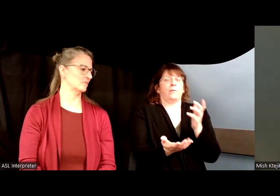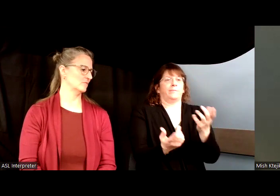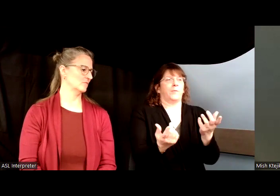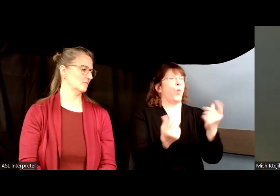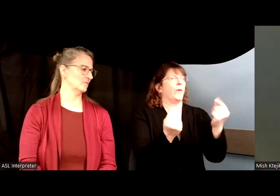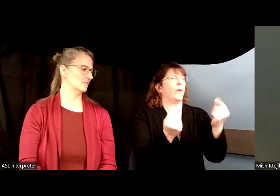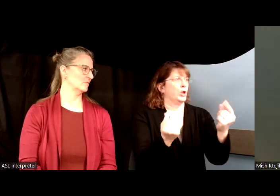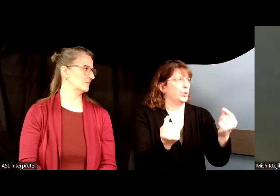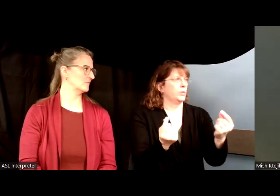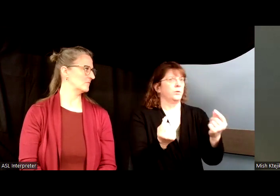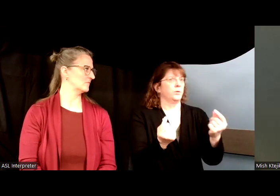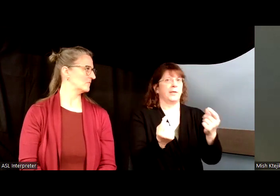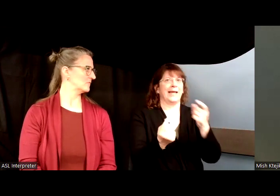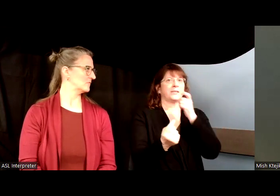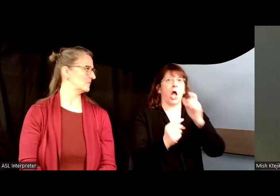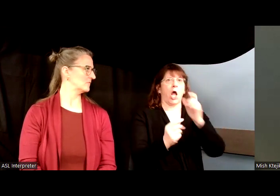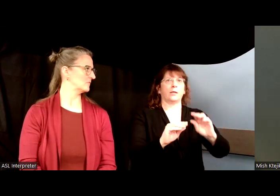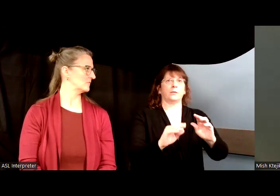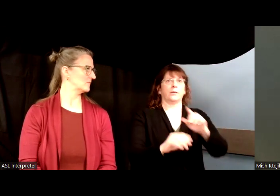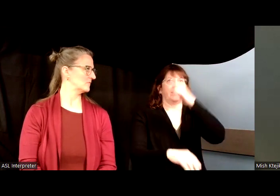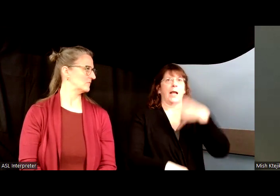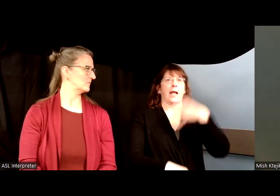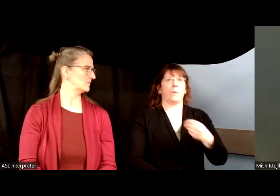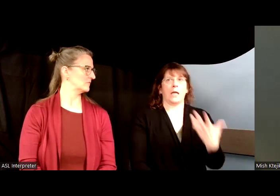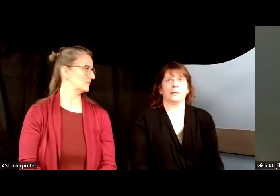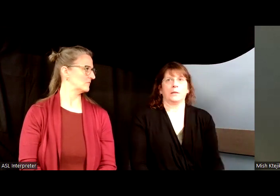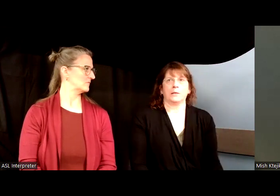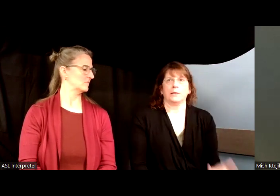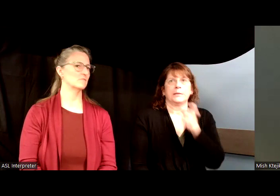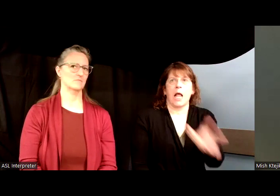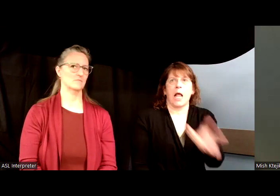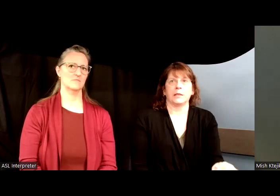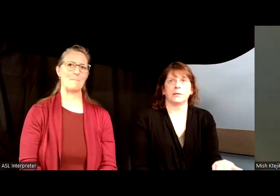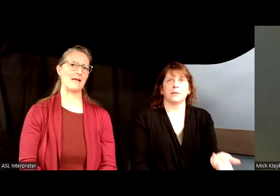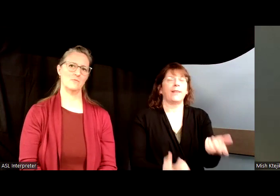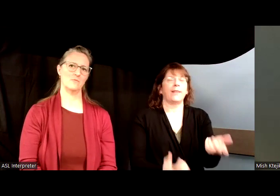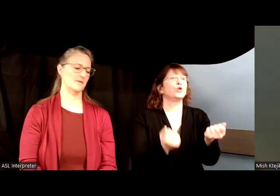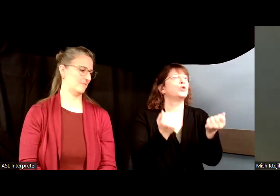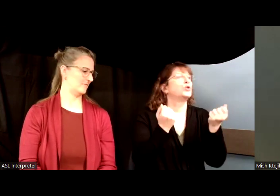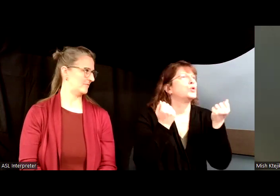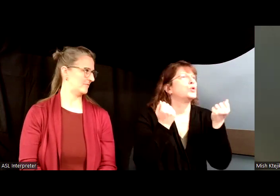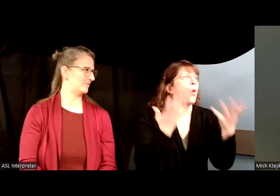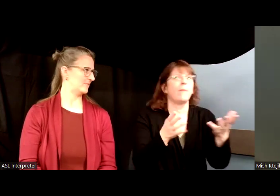I mean, what do we do? It's not, black and white. It's not black and white.